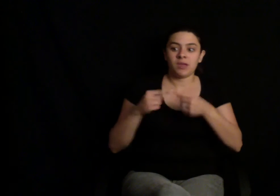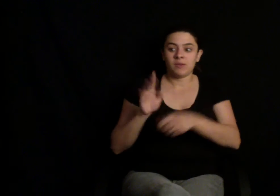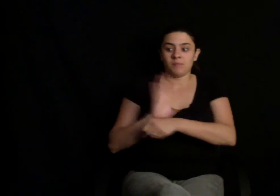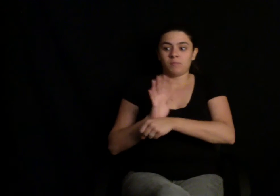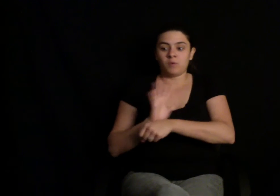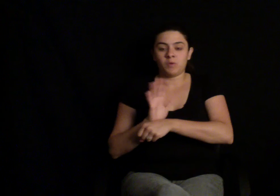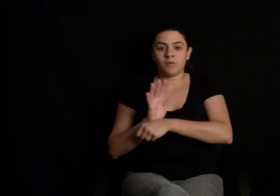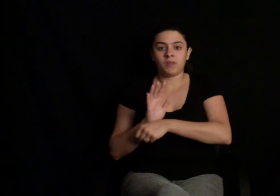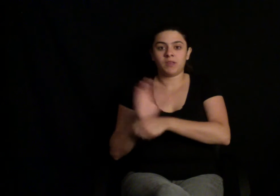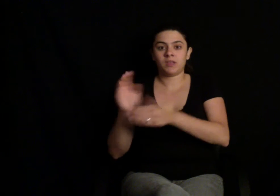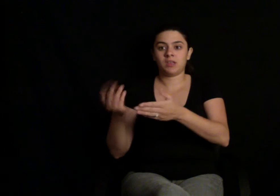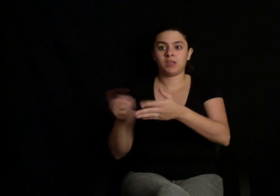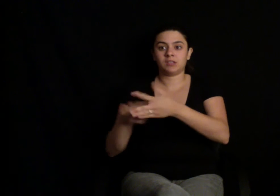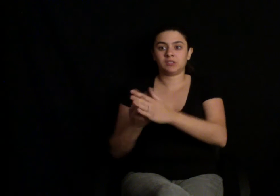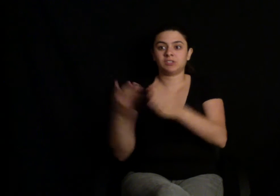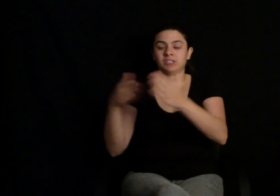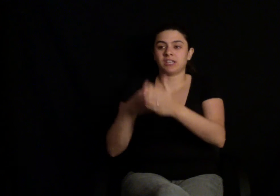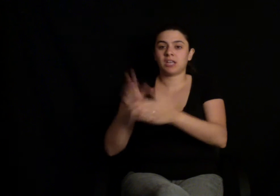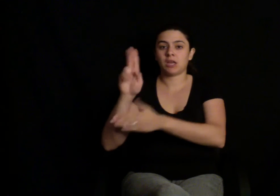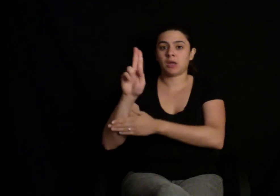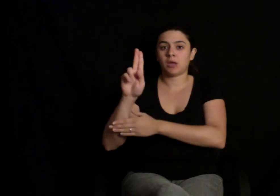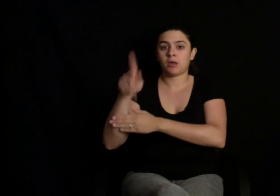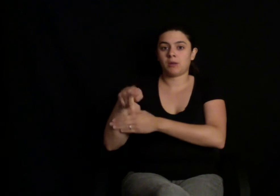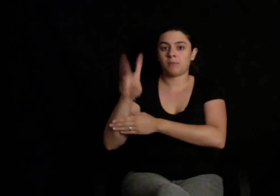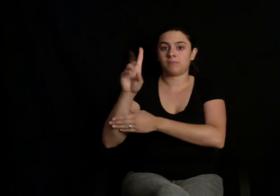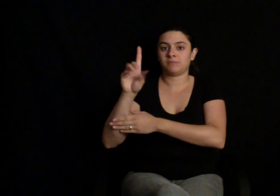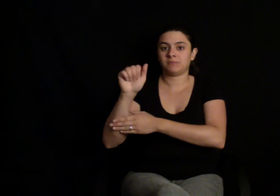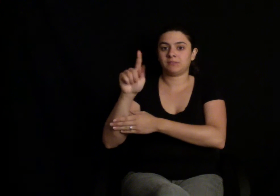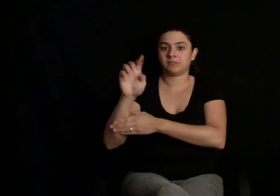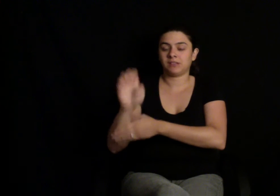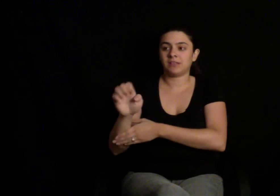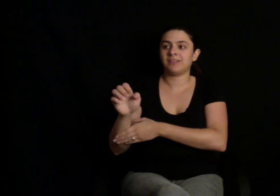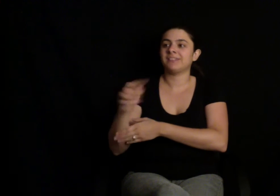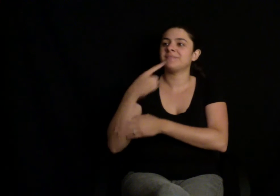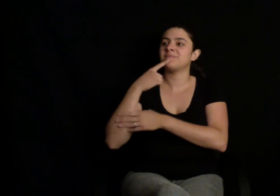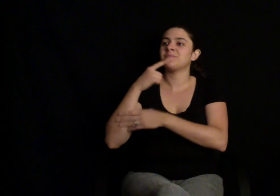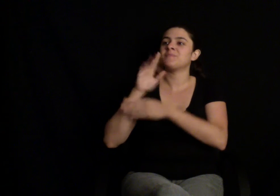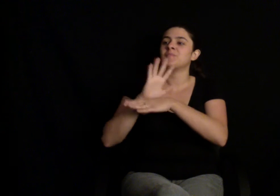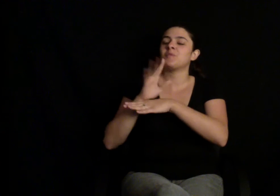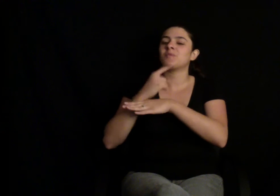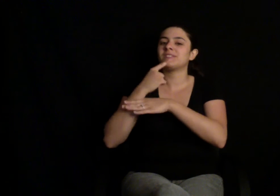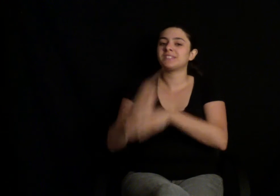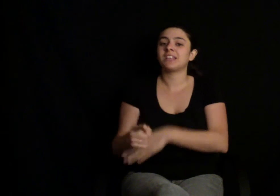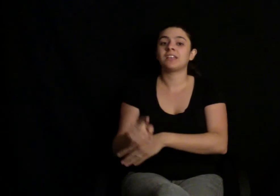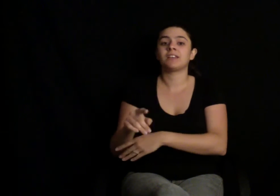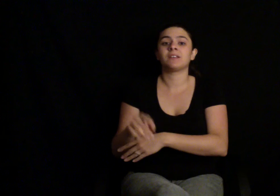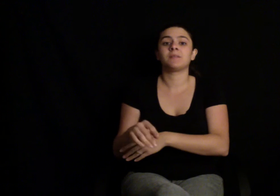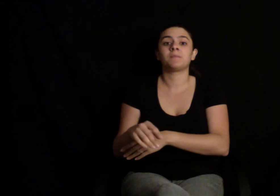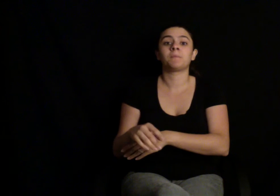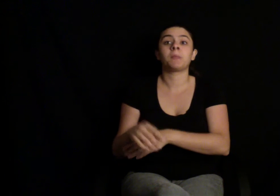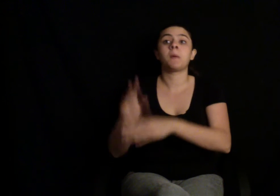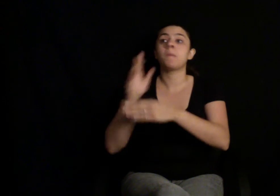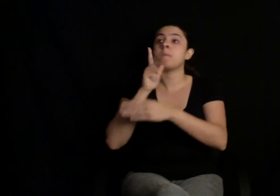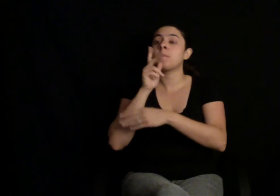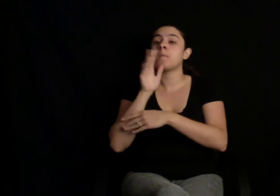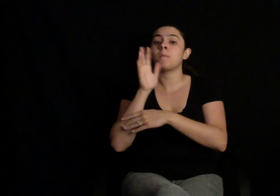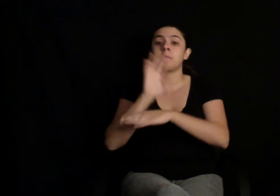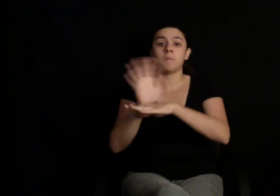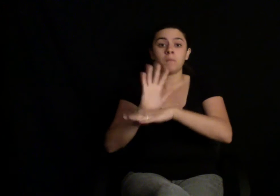Reacher starring Alexander Rhodes. Also starring Tom Cruise and Rosamund Pike, but I was the first